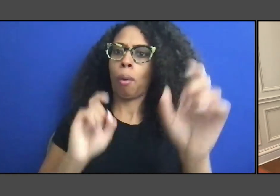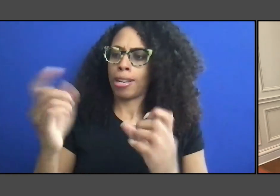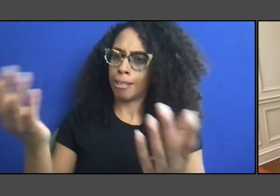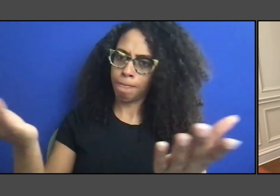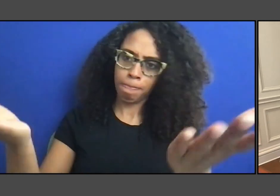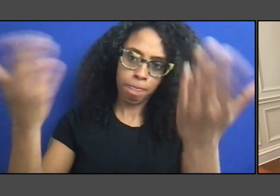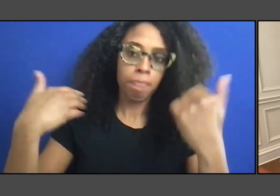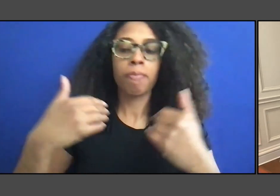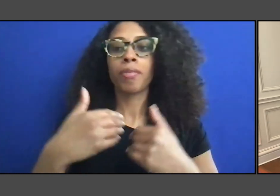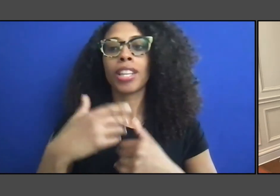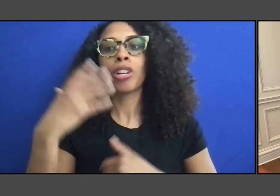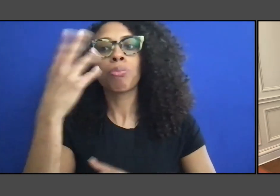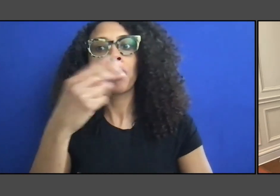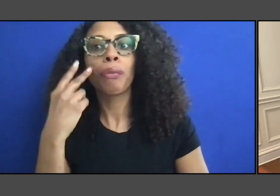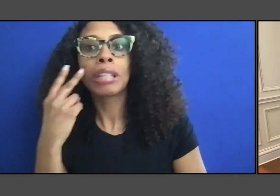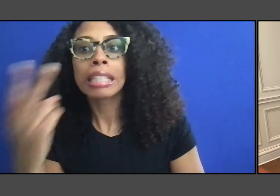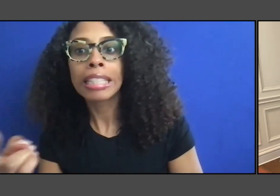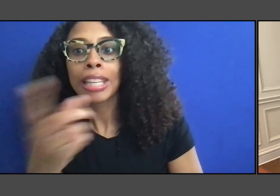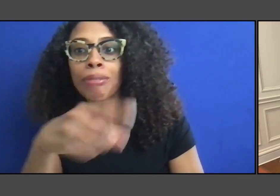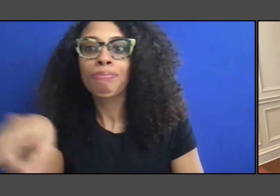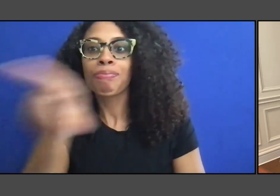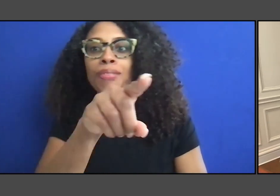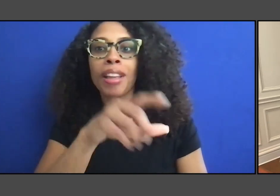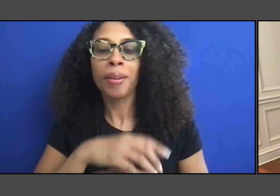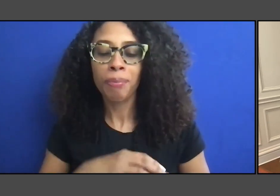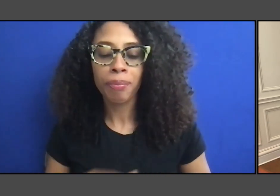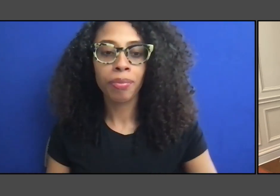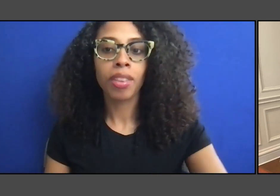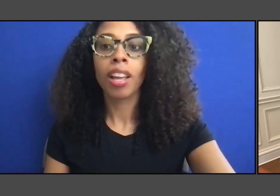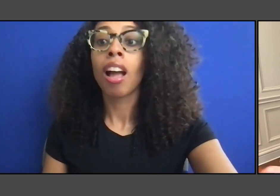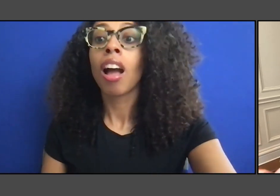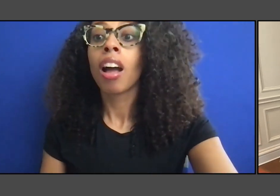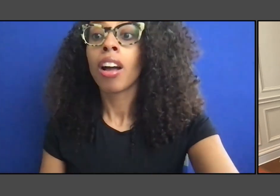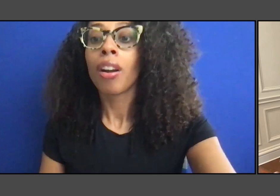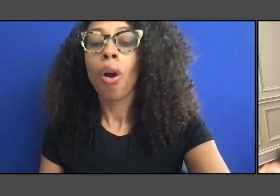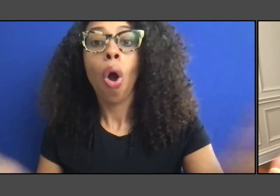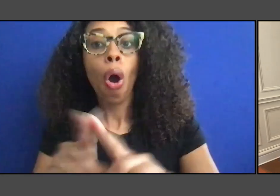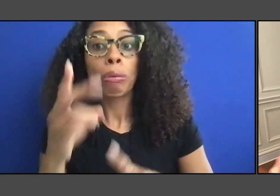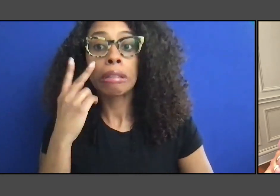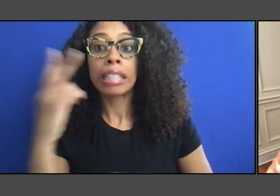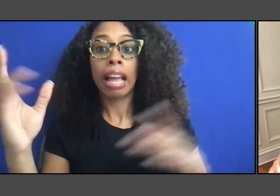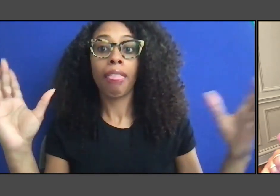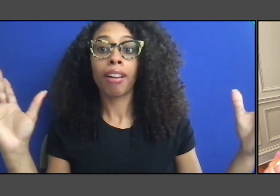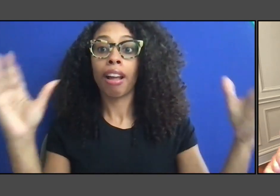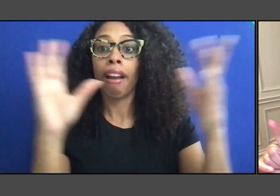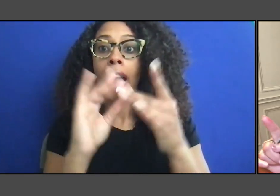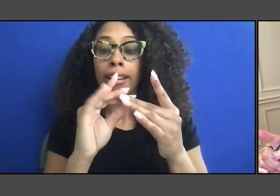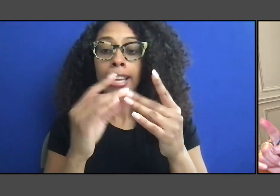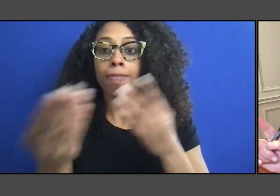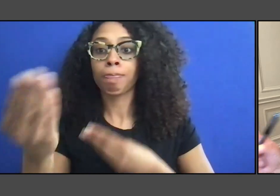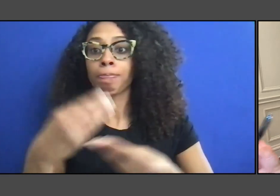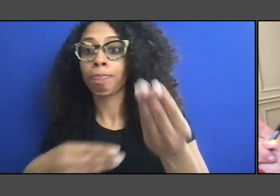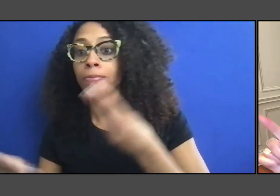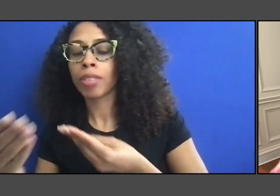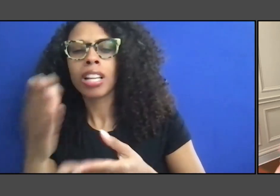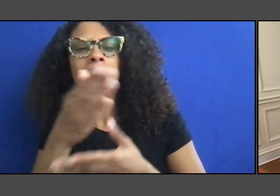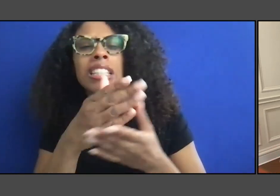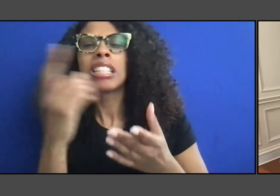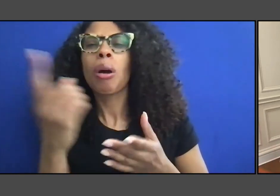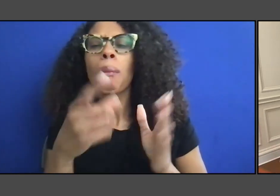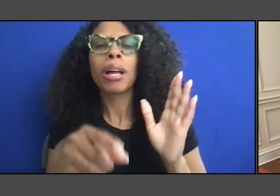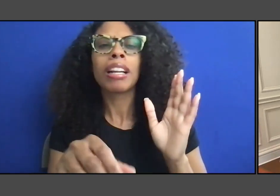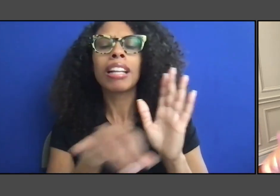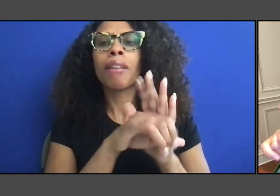to see you out there. And also to see the connections and the exchanges. Someone identified themselves to someone else as